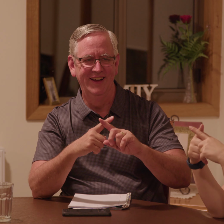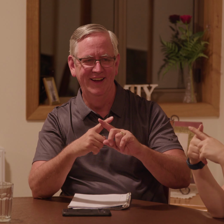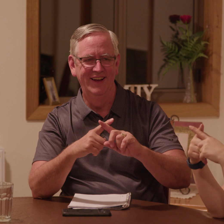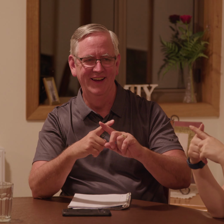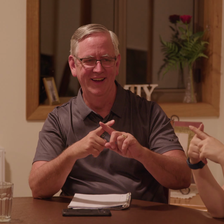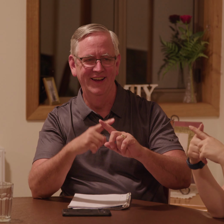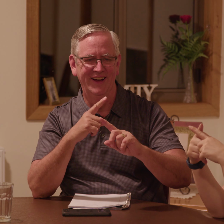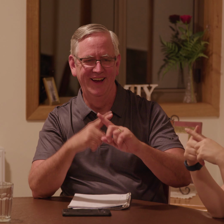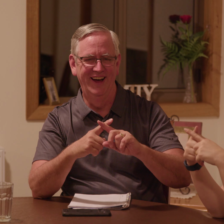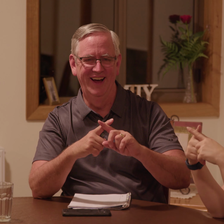Sorry.